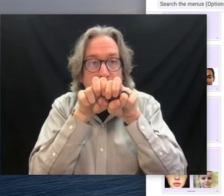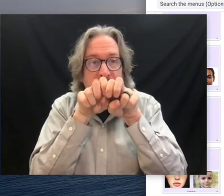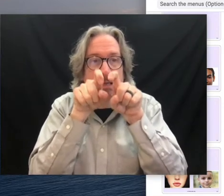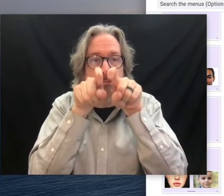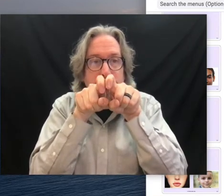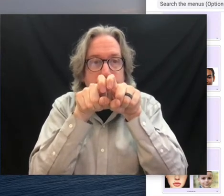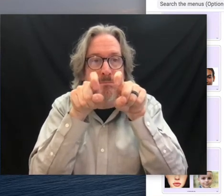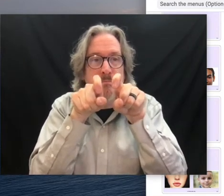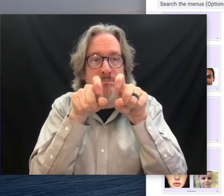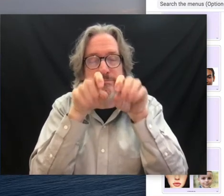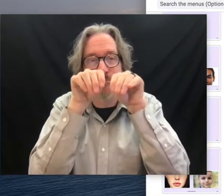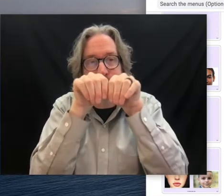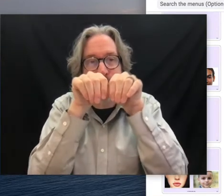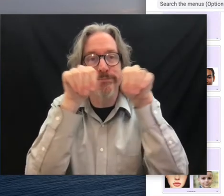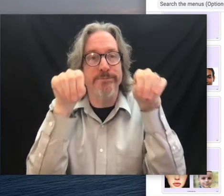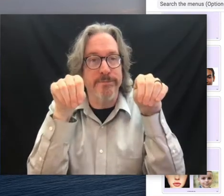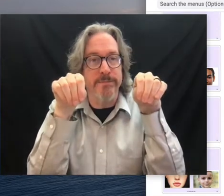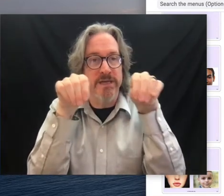like